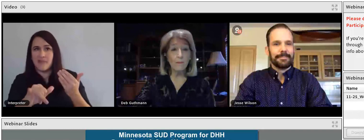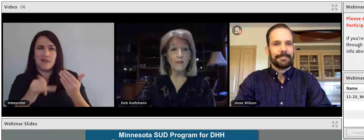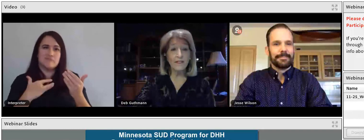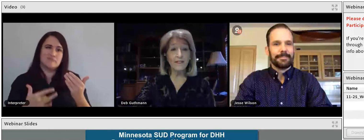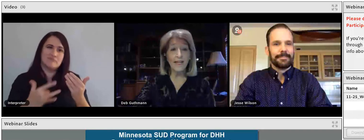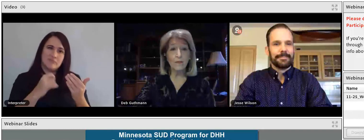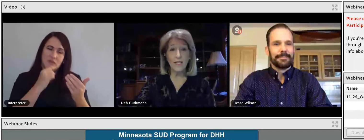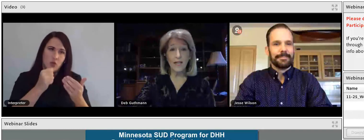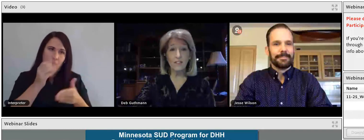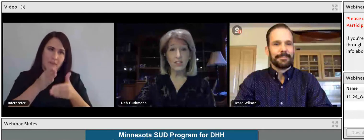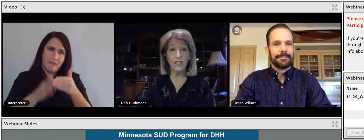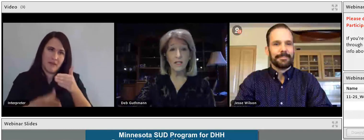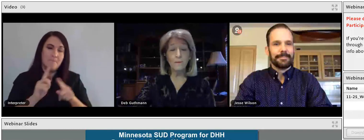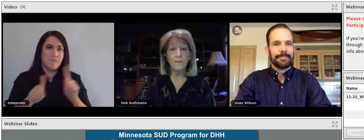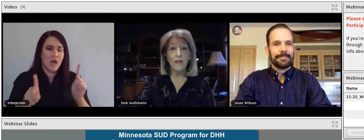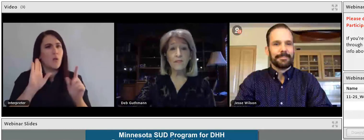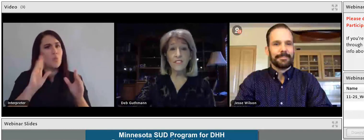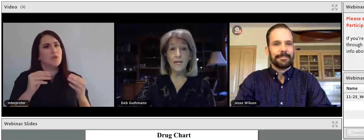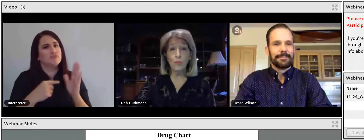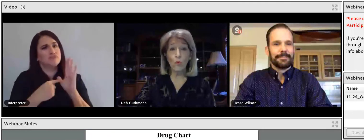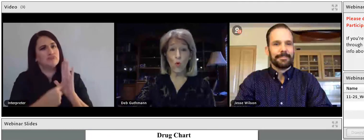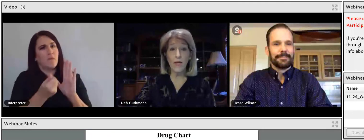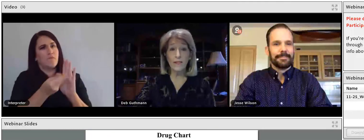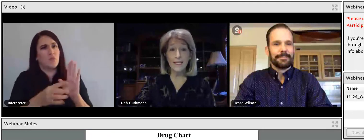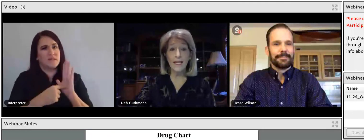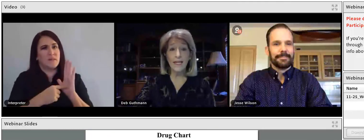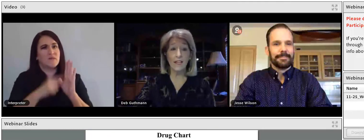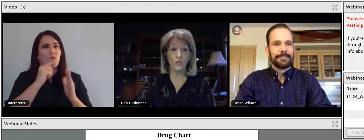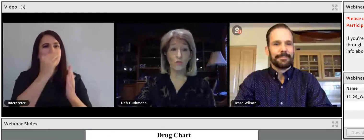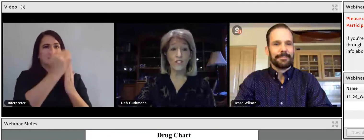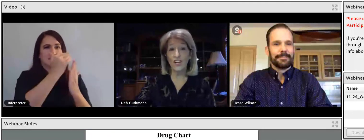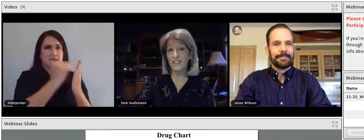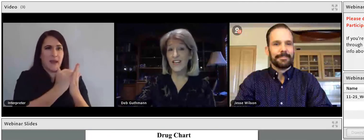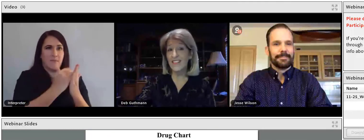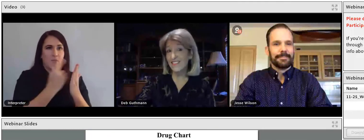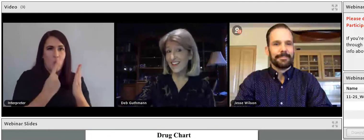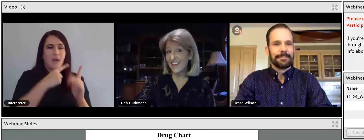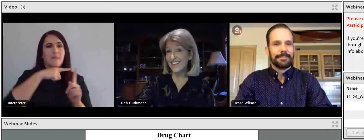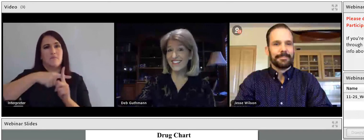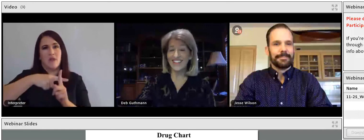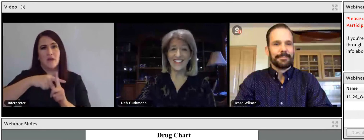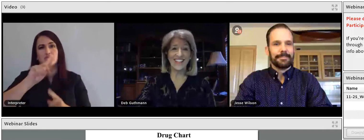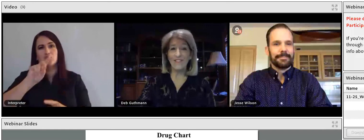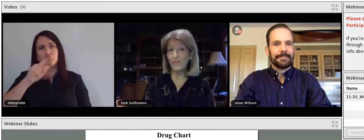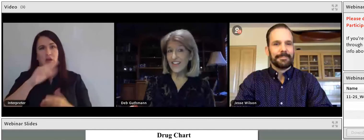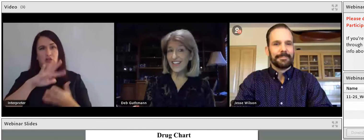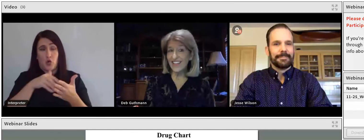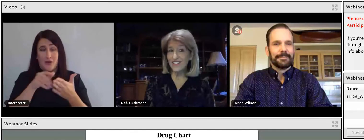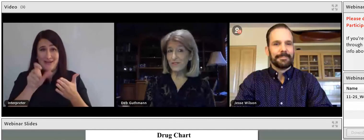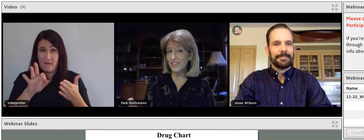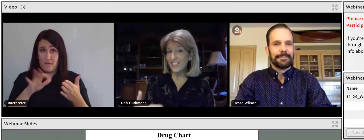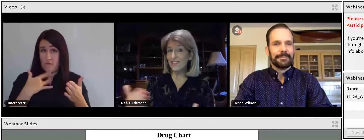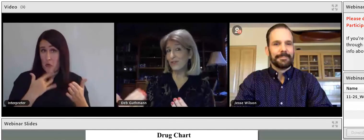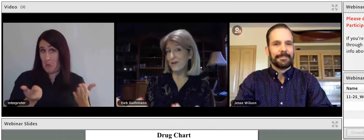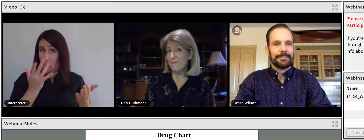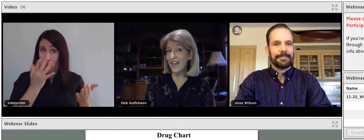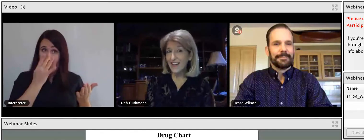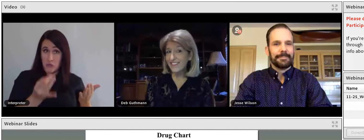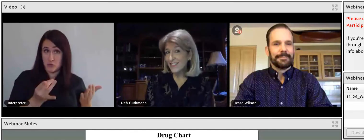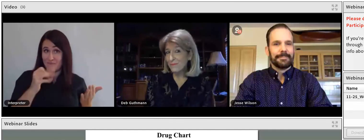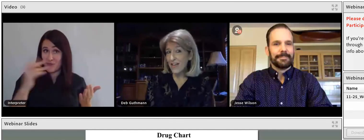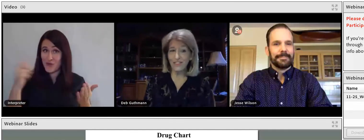going to show you a couple examples actually of step 1 today and the drug chart. And then if you find that interesting,